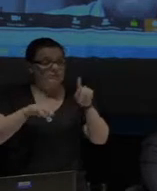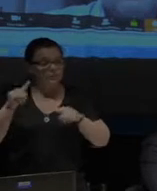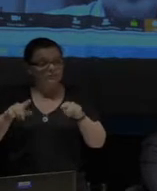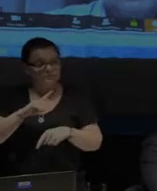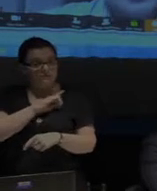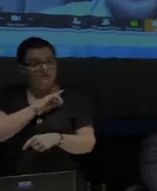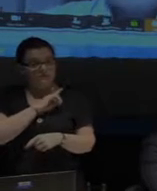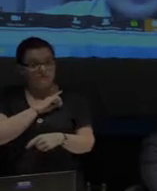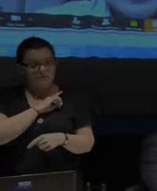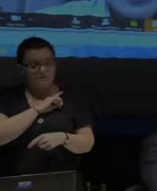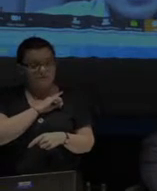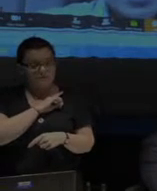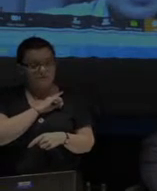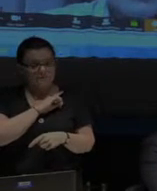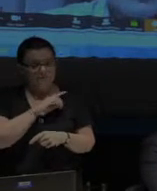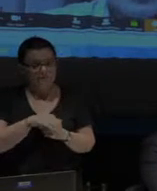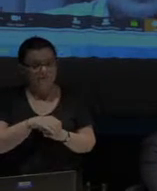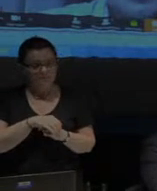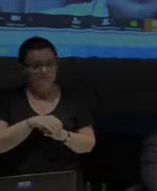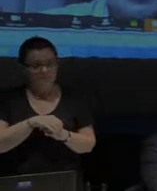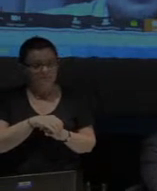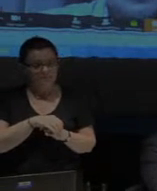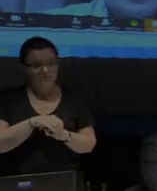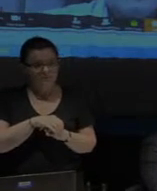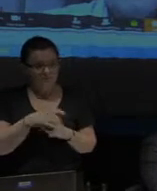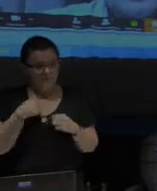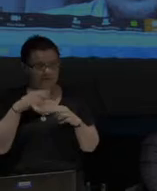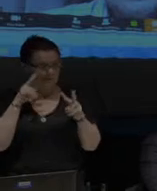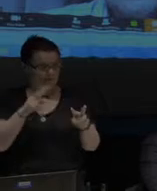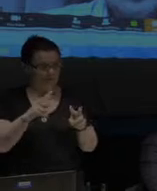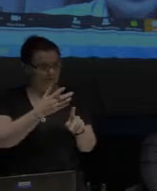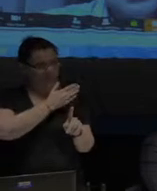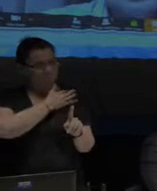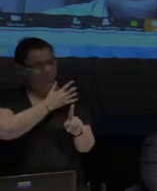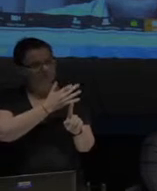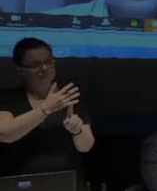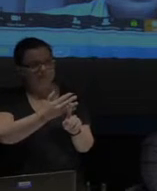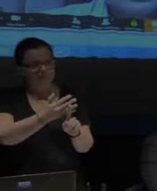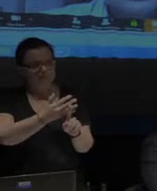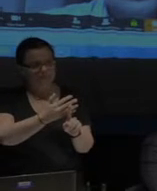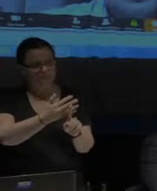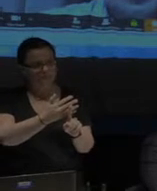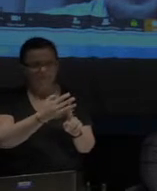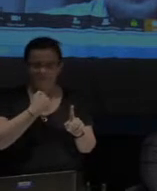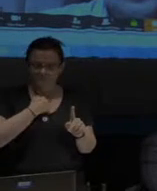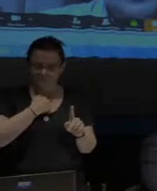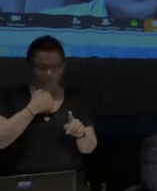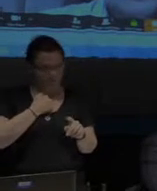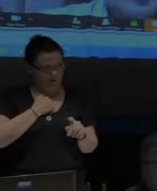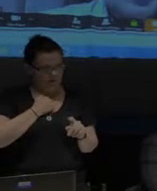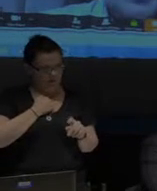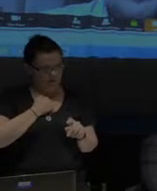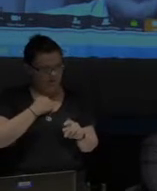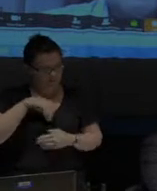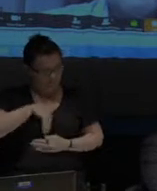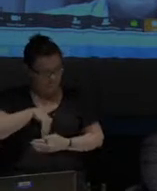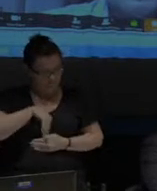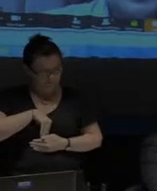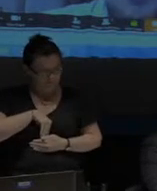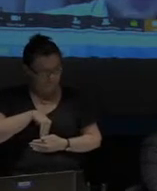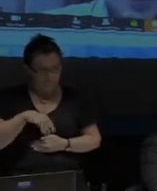of what I am seeing, and I have seen over the years, is we are conditioned to live by